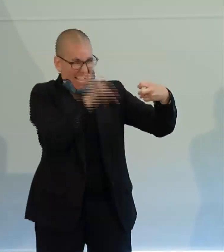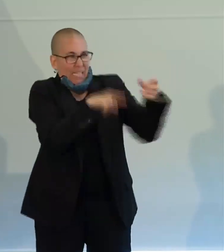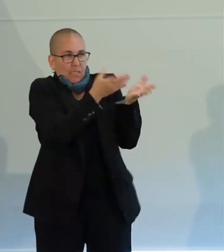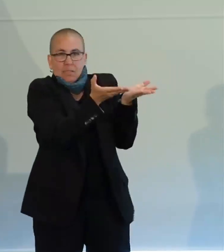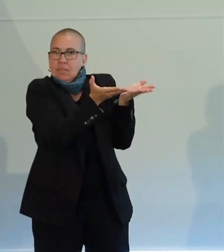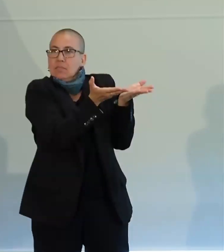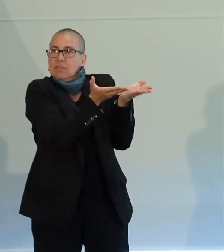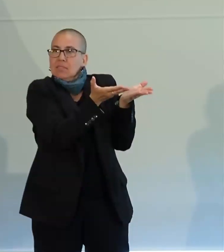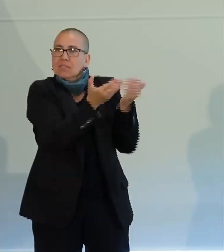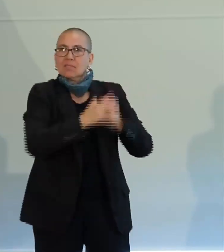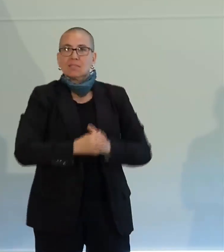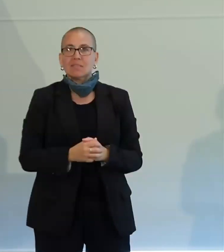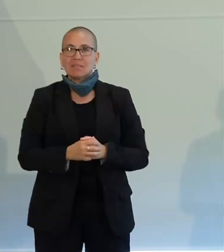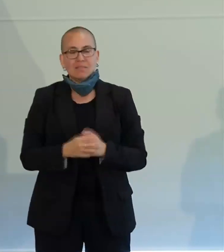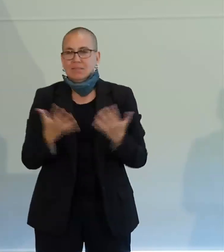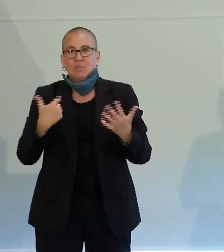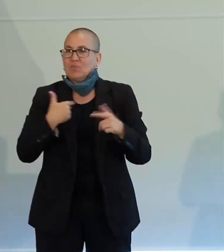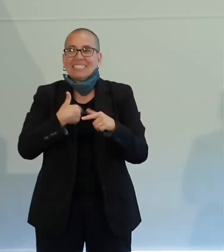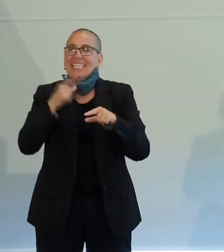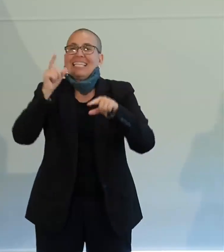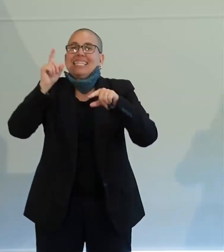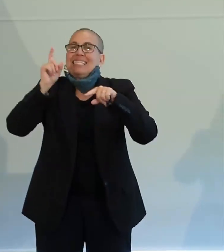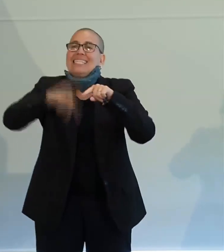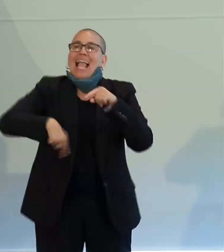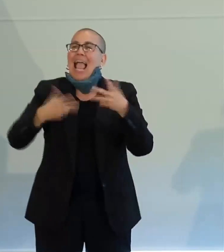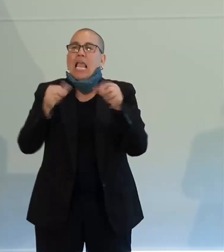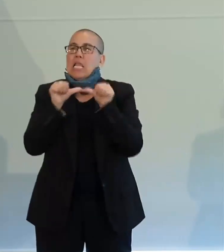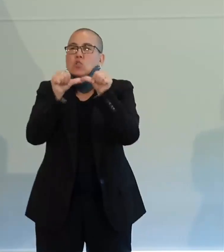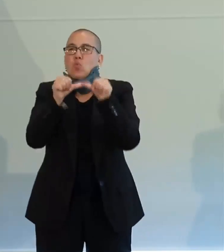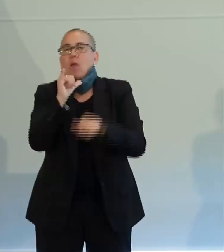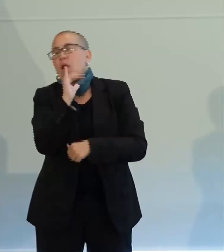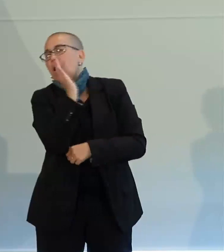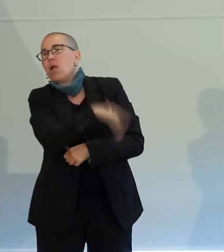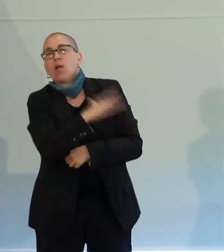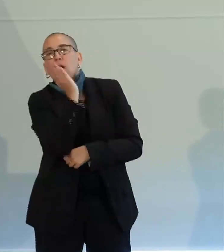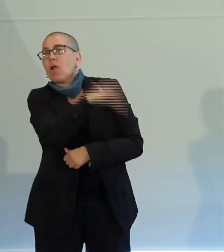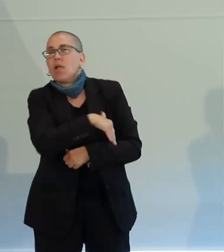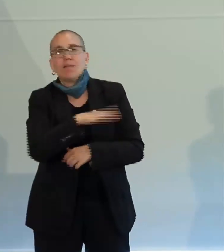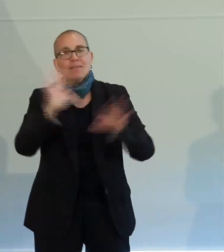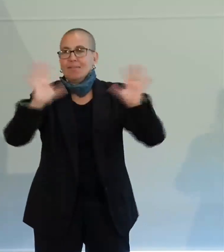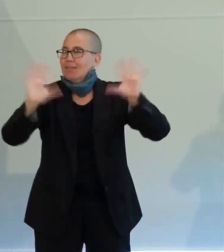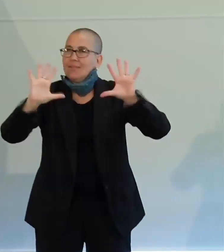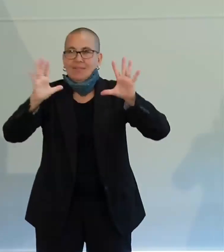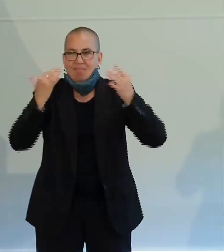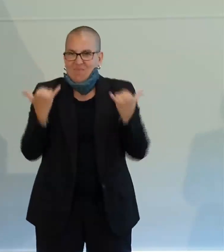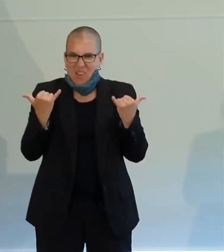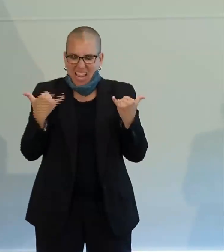we can't control the past. All we can do is take the case that we have in front of us right now and